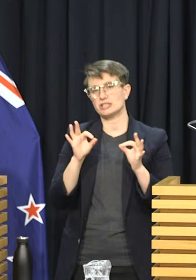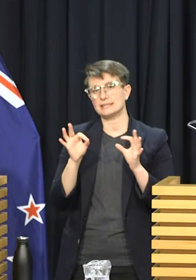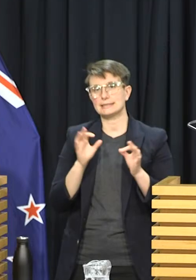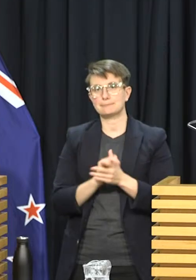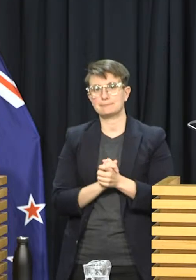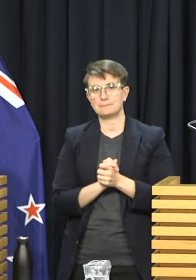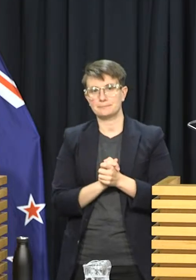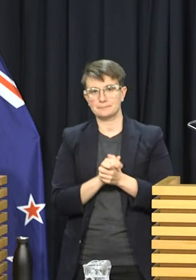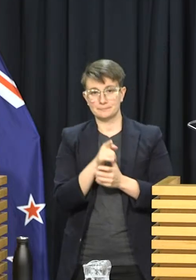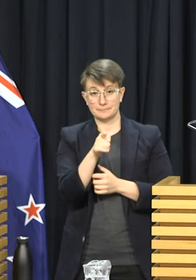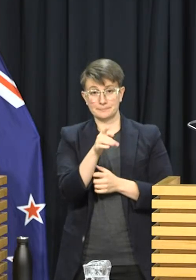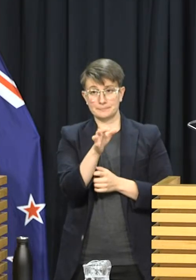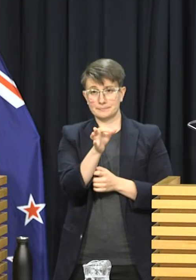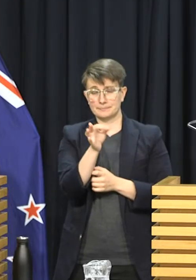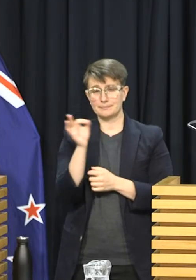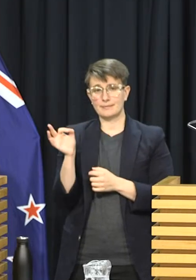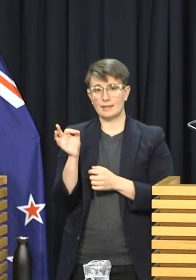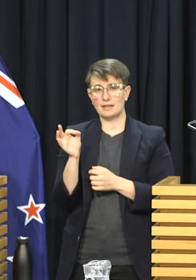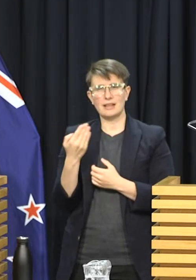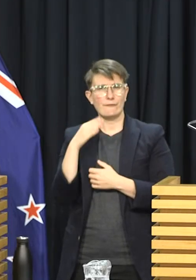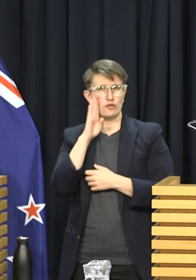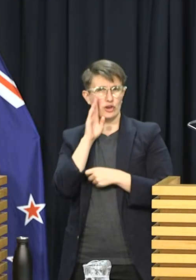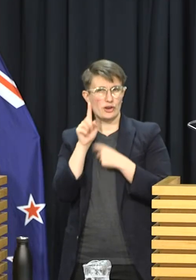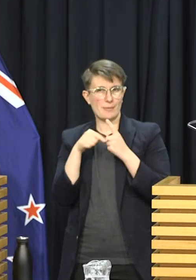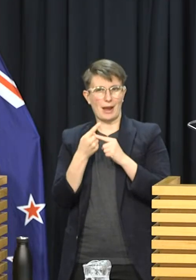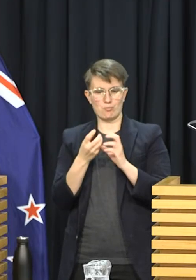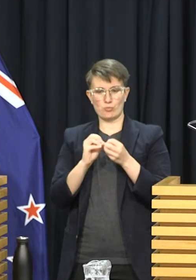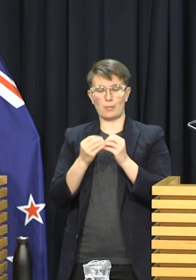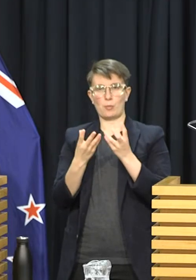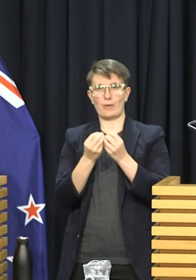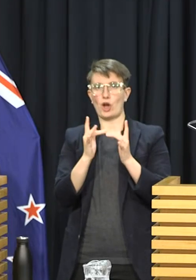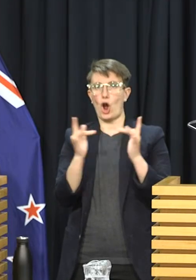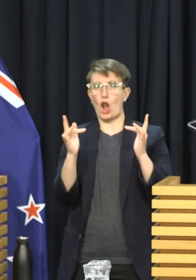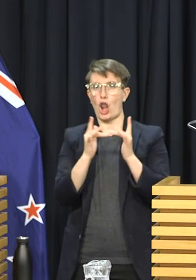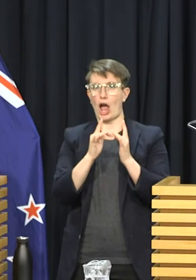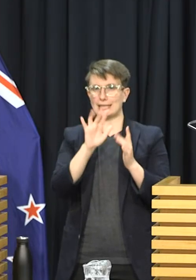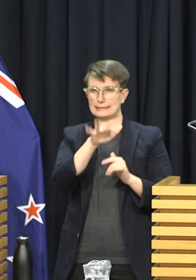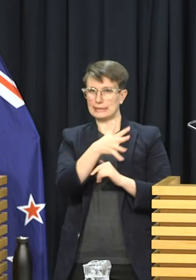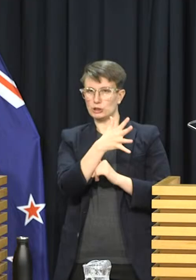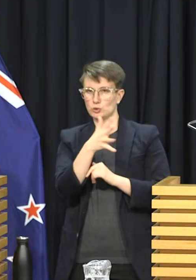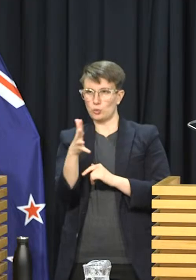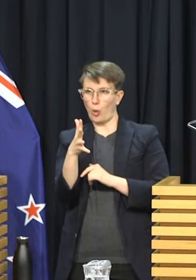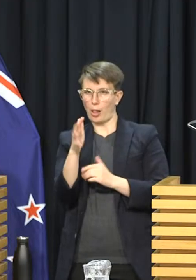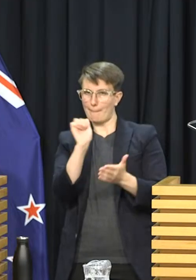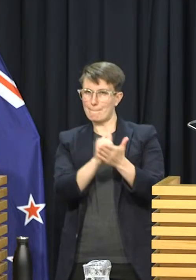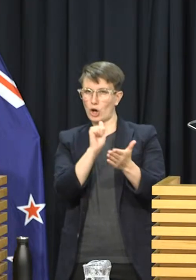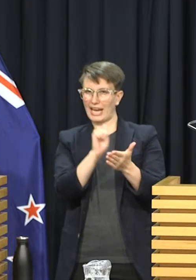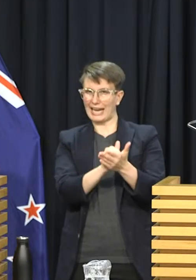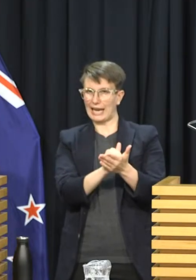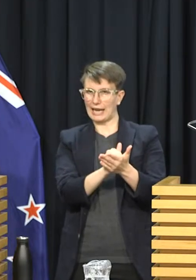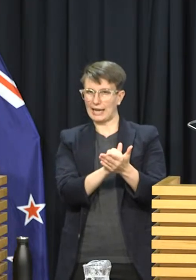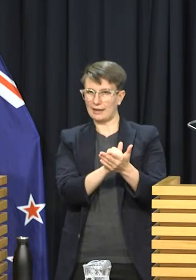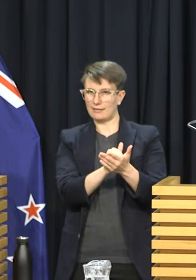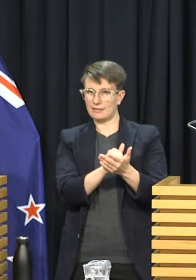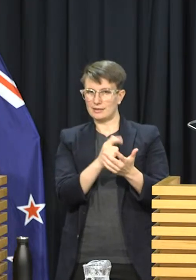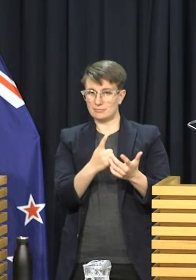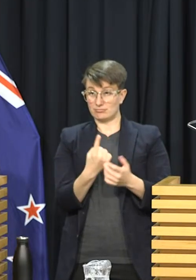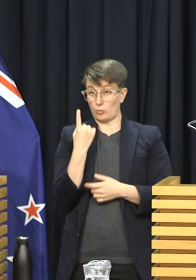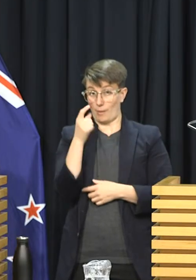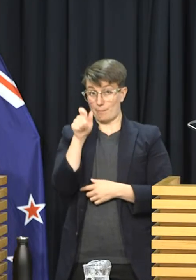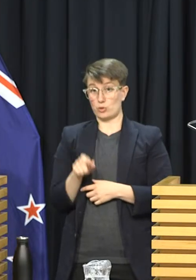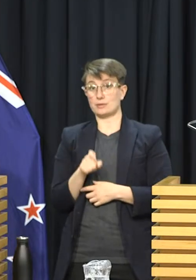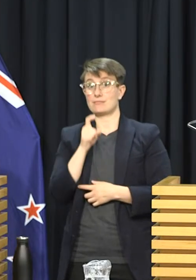bugs with our online scheduling software? So some people who've tried to schedule, we have a staff member who's eligible, she tried to schedule her